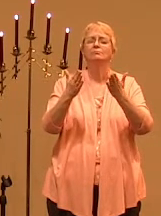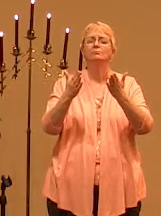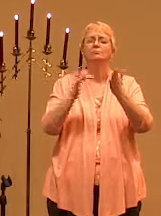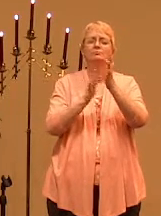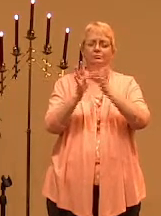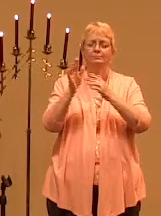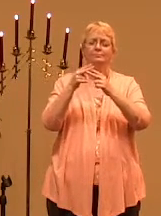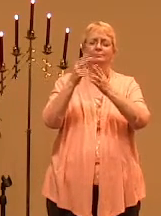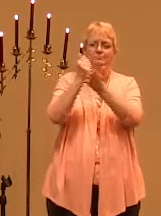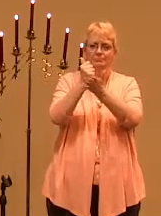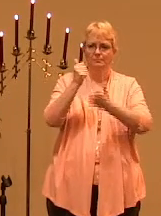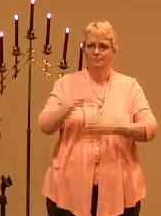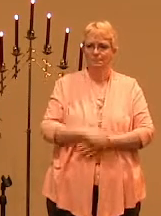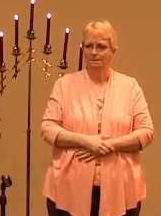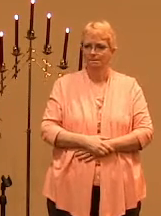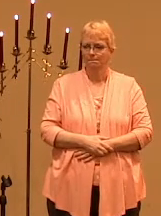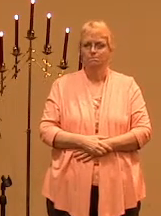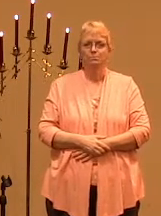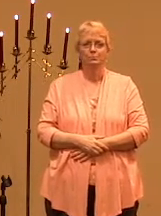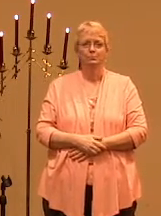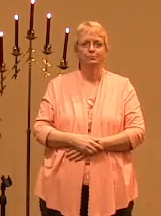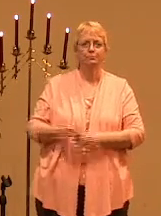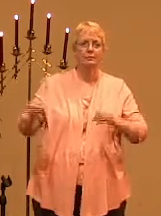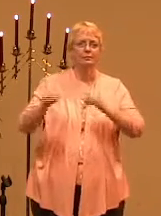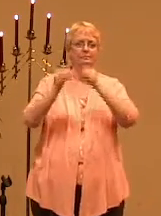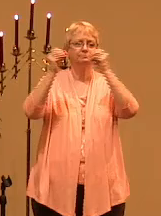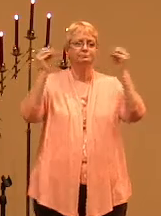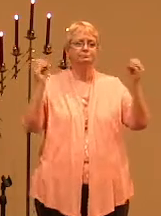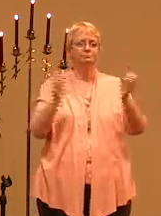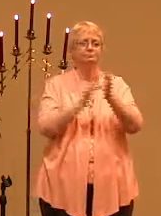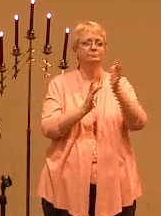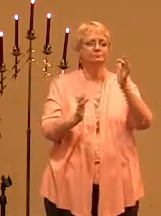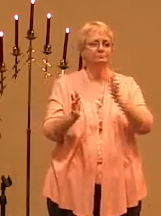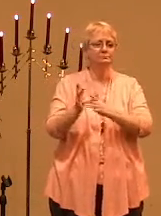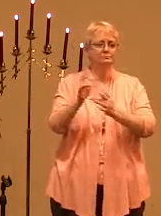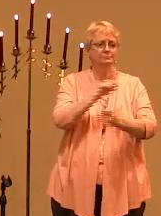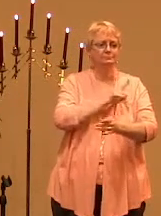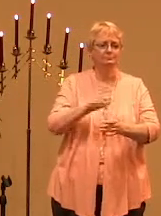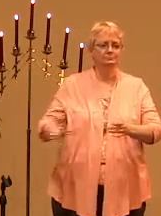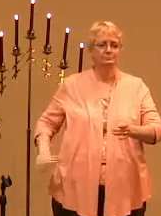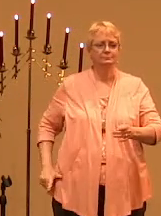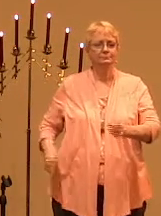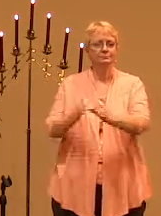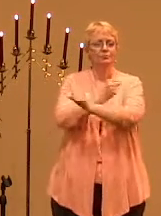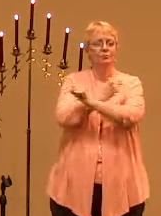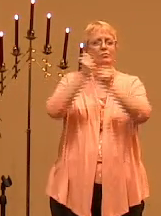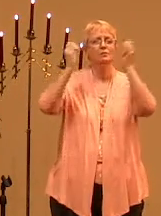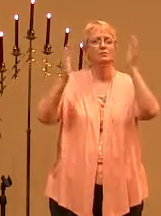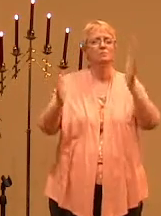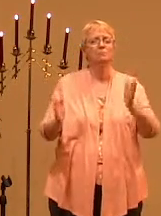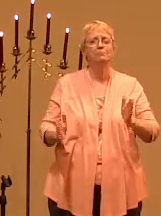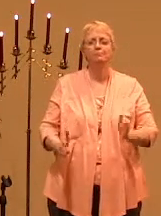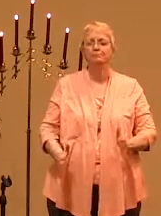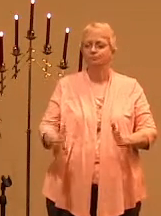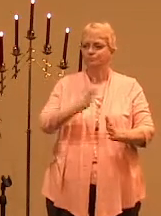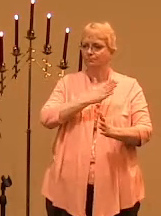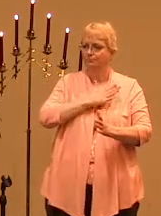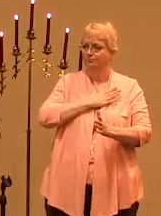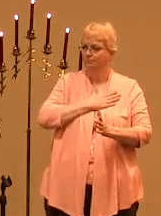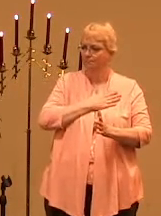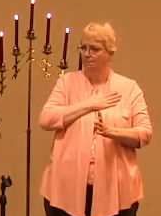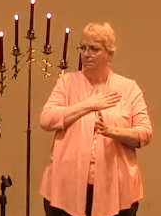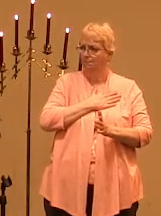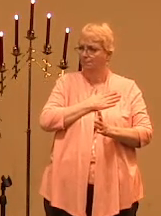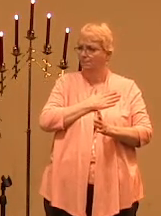name, amen. Oh, Jesus, Lord and Savior, I